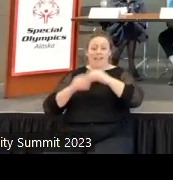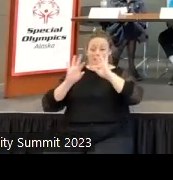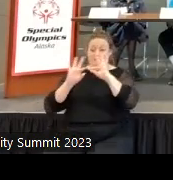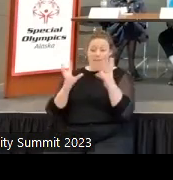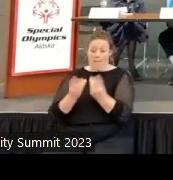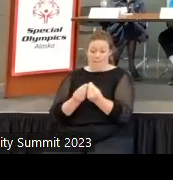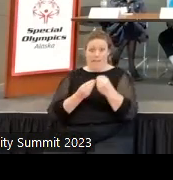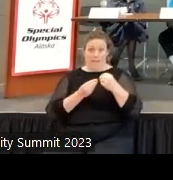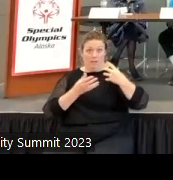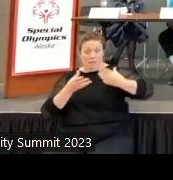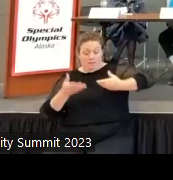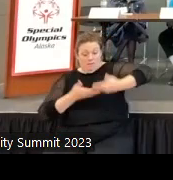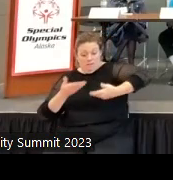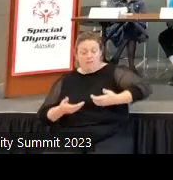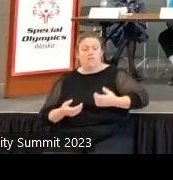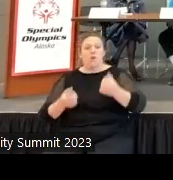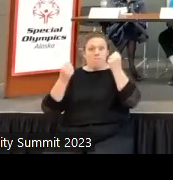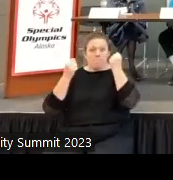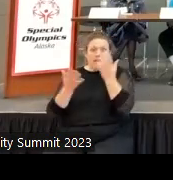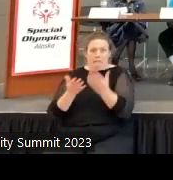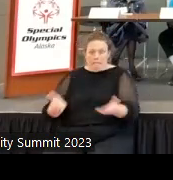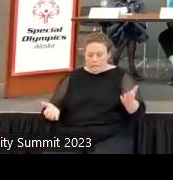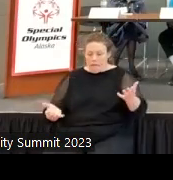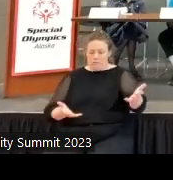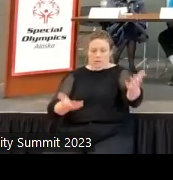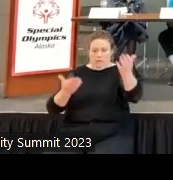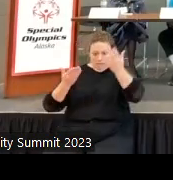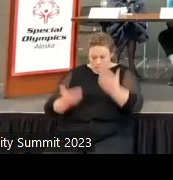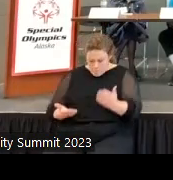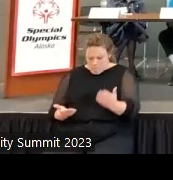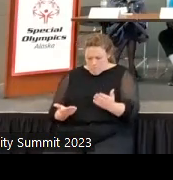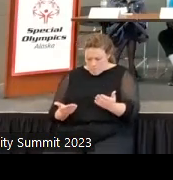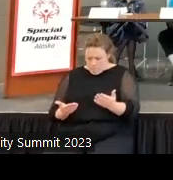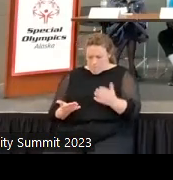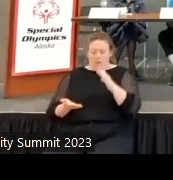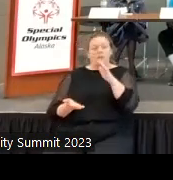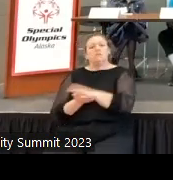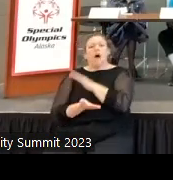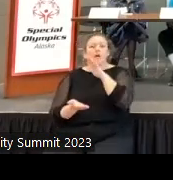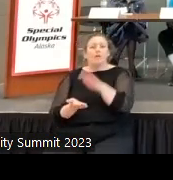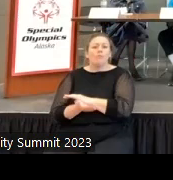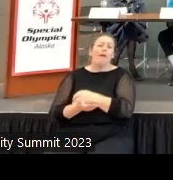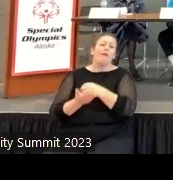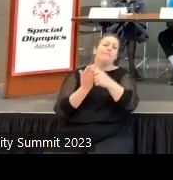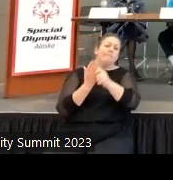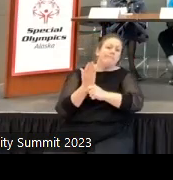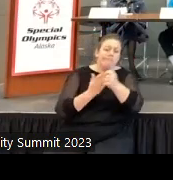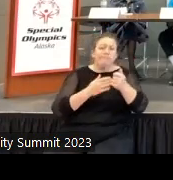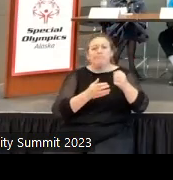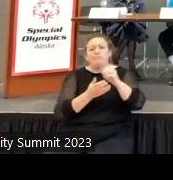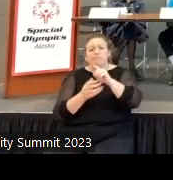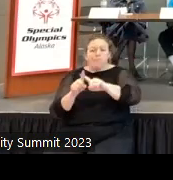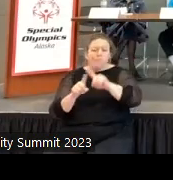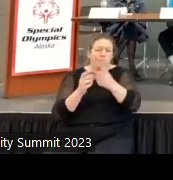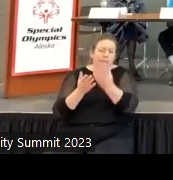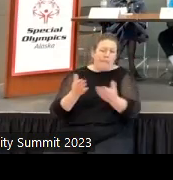to me. And I've had a conundrum of how do I handle these documents? What can I do to make sure